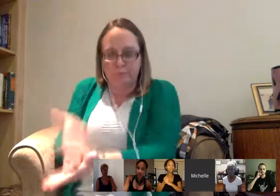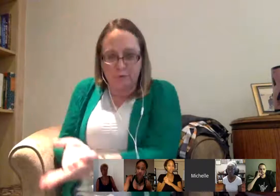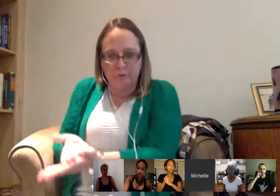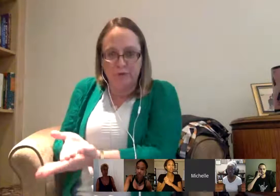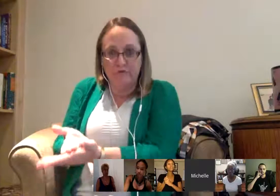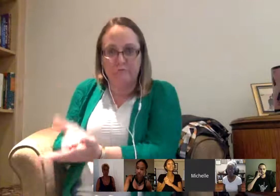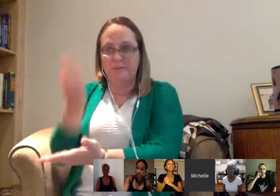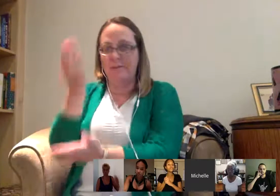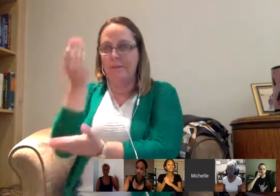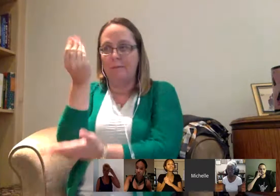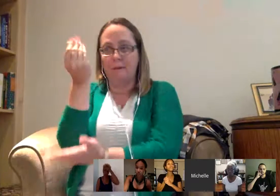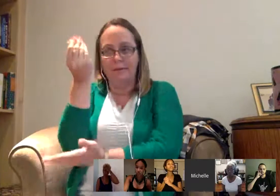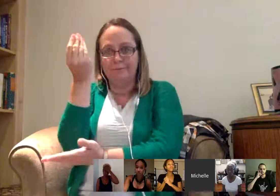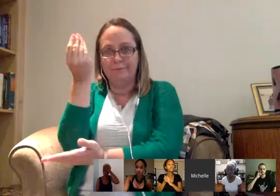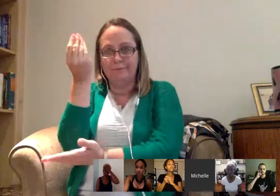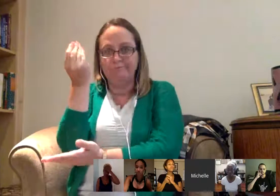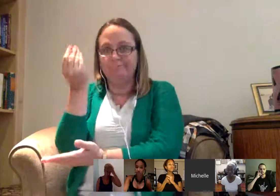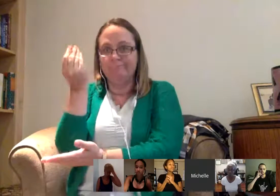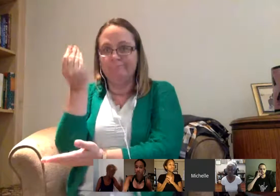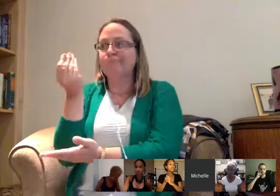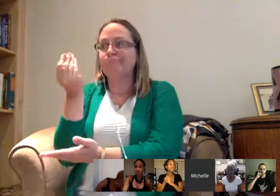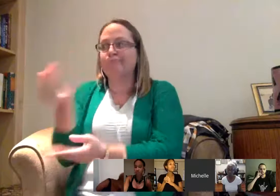Required to prove money.